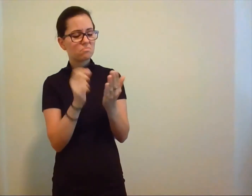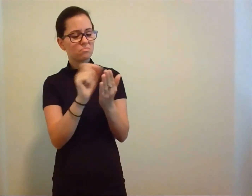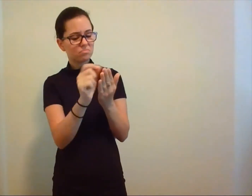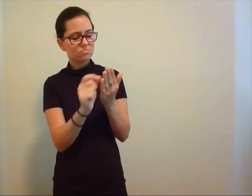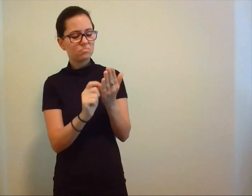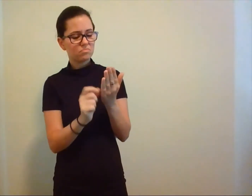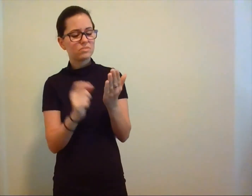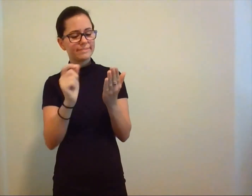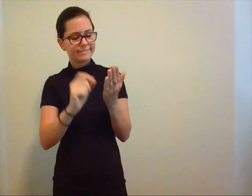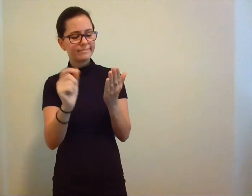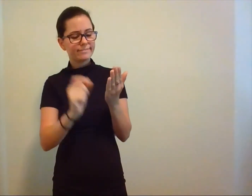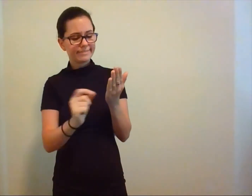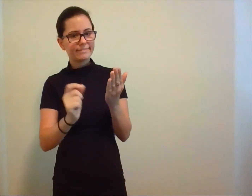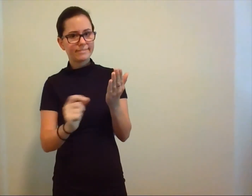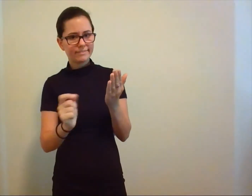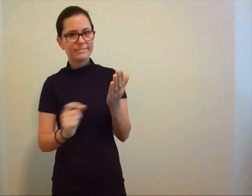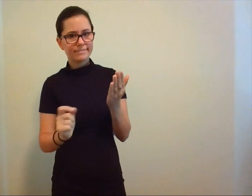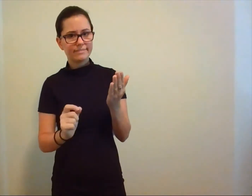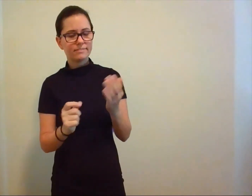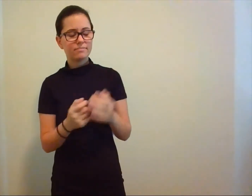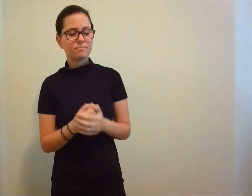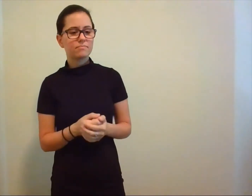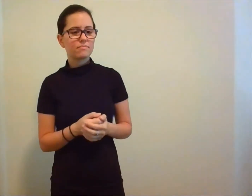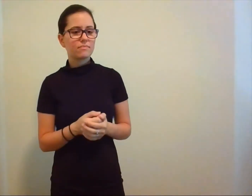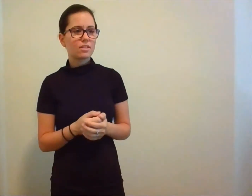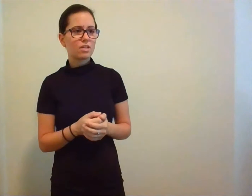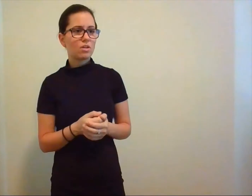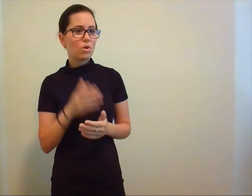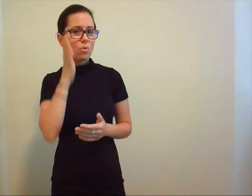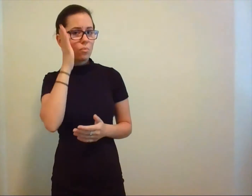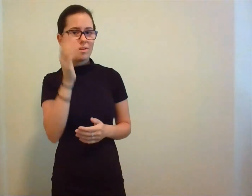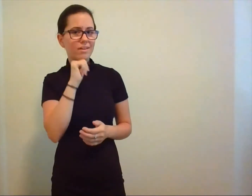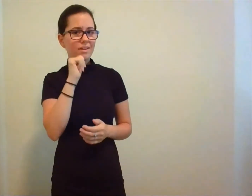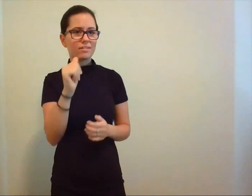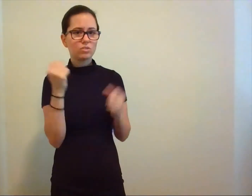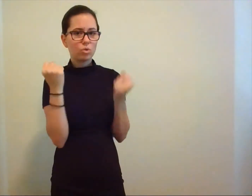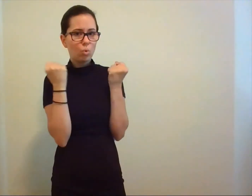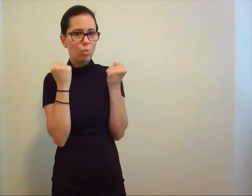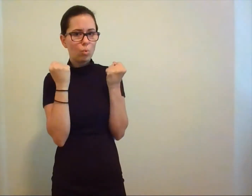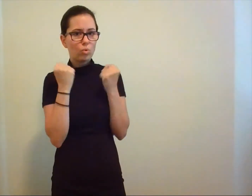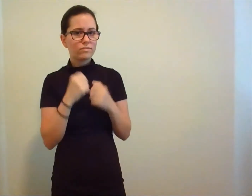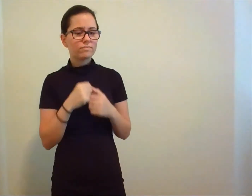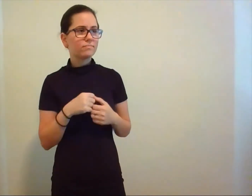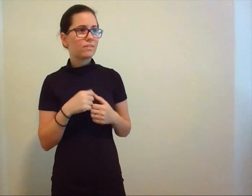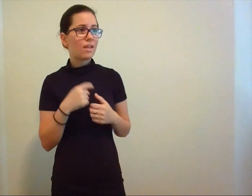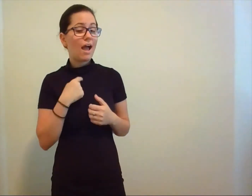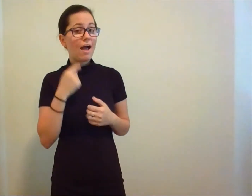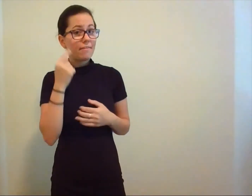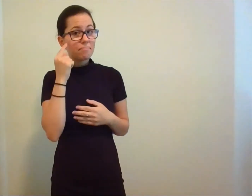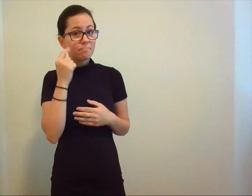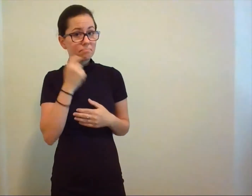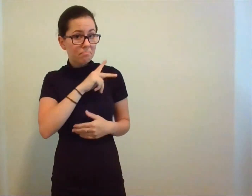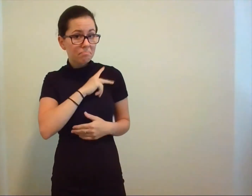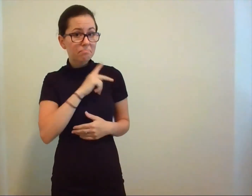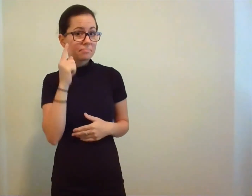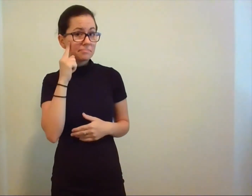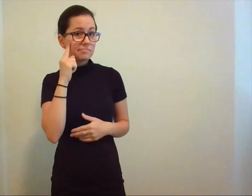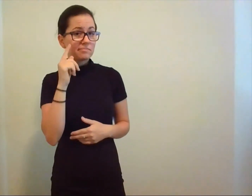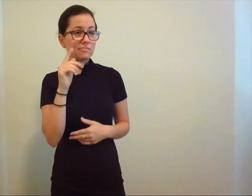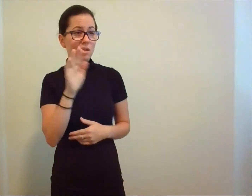60 degrees is cold. I need to bundle up. Especially at the beach, and especially in a California beach. A lot of people don't understand it. You can't get in the ocean unless you're crazy. You got